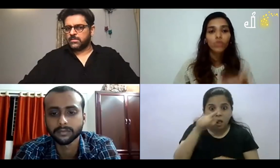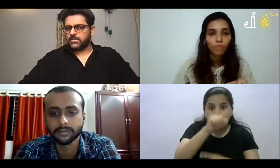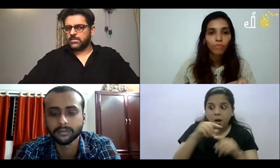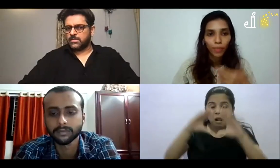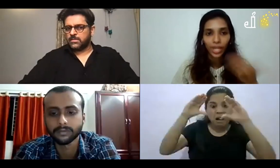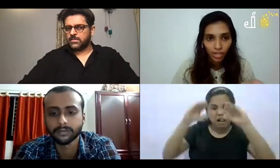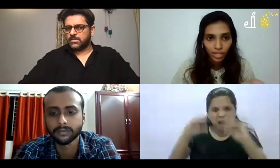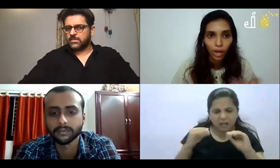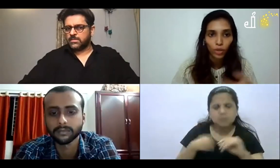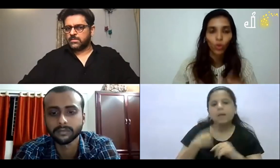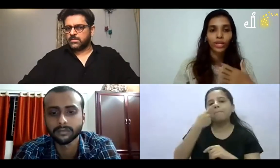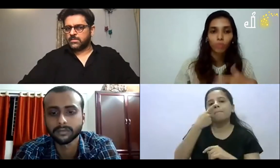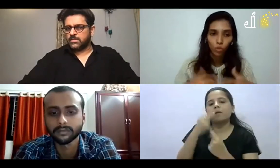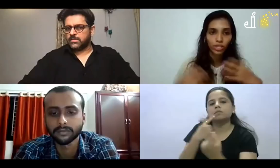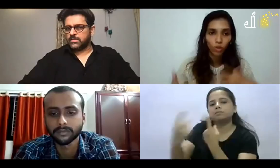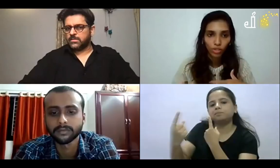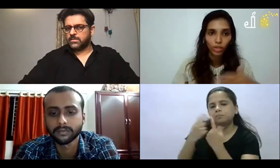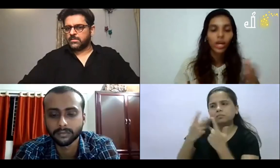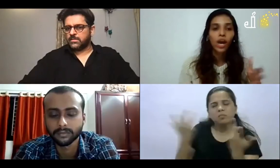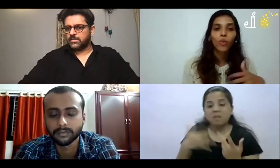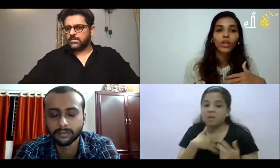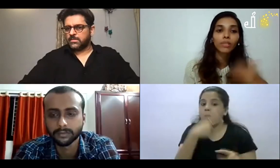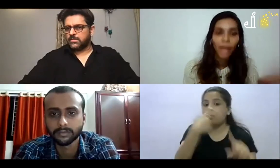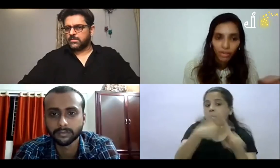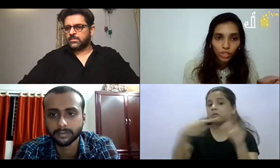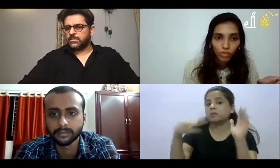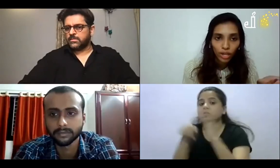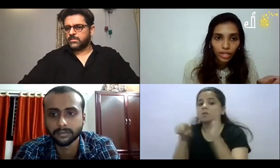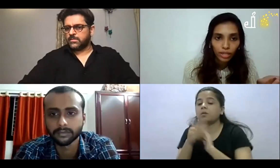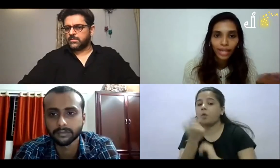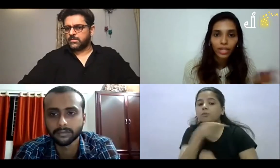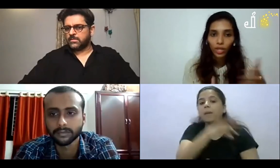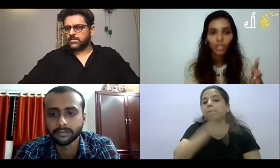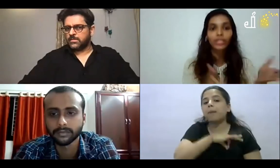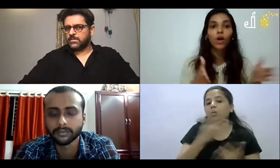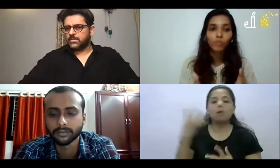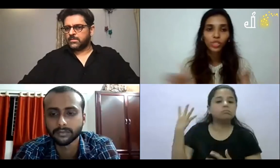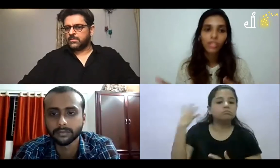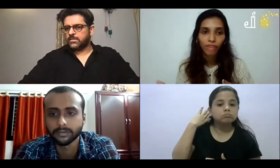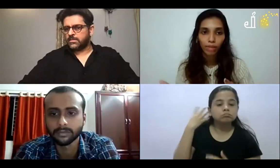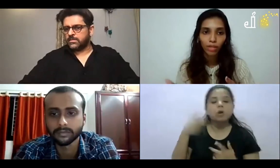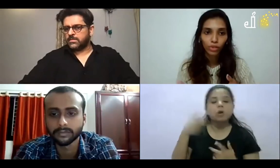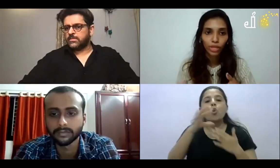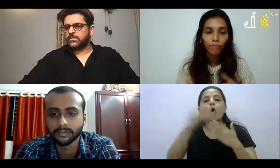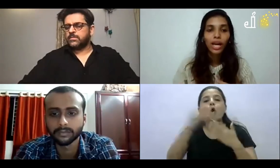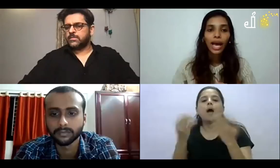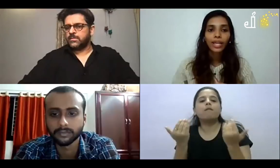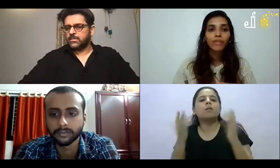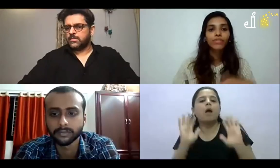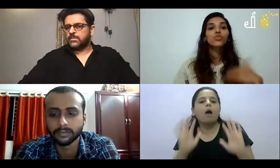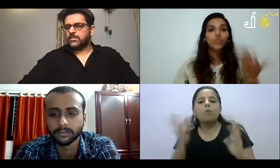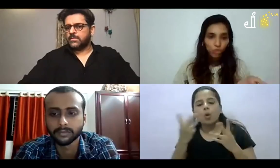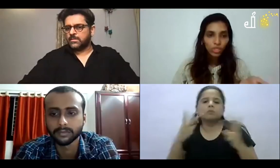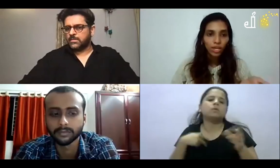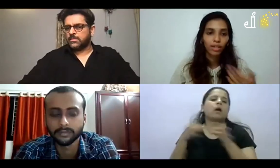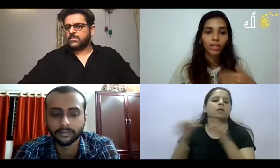talk to the parents about what are the pros and cons and what all are the benefits of cochlear implant and what all are the options available for them. And if